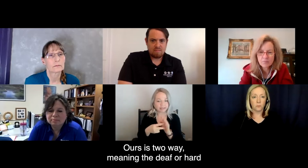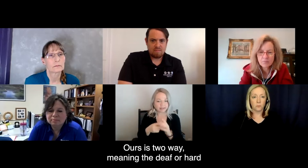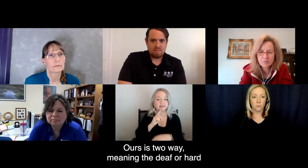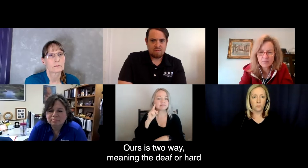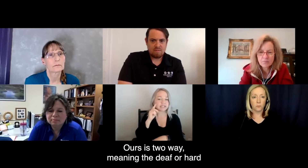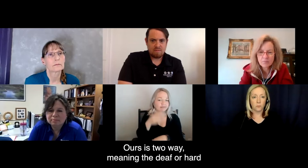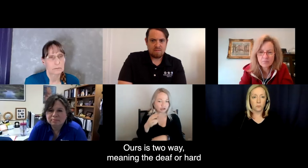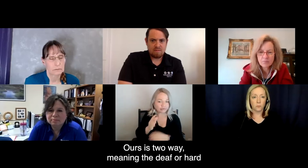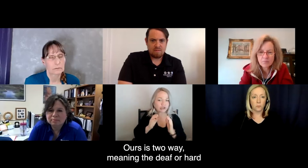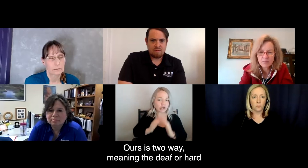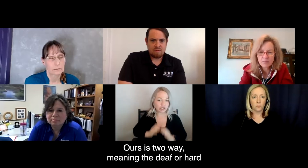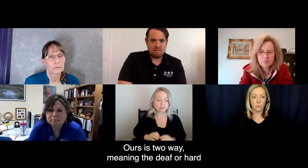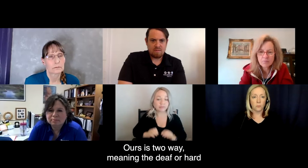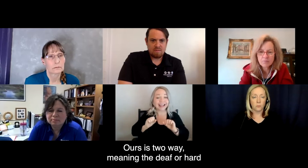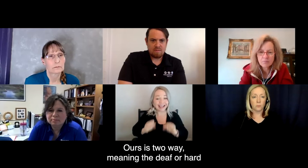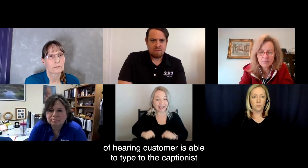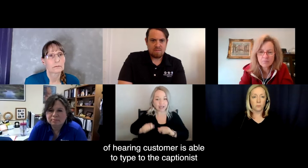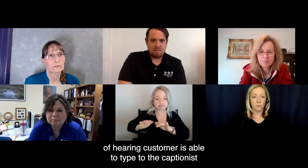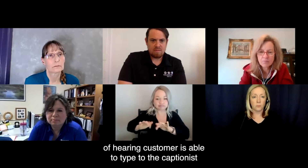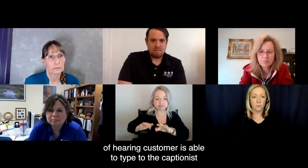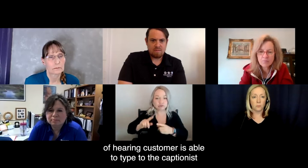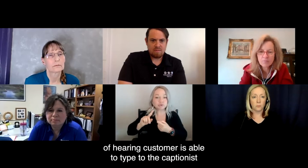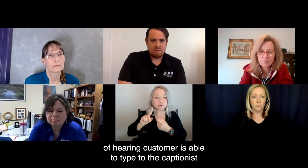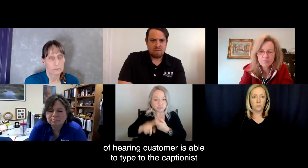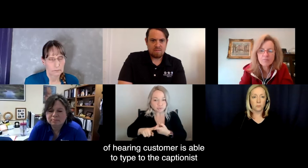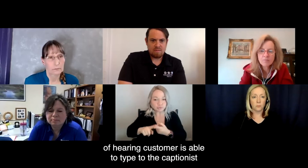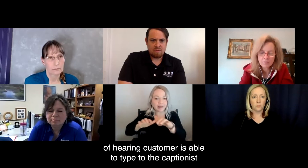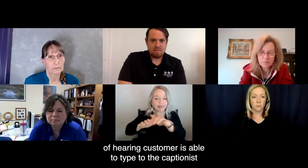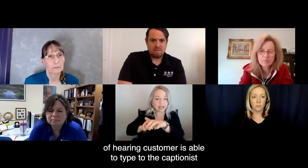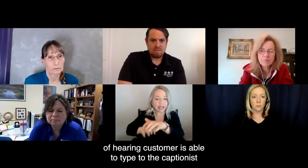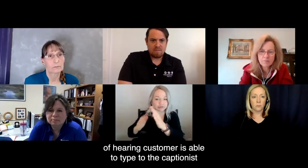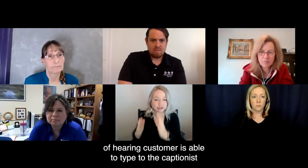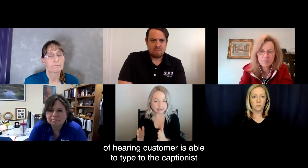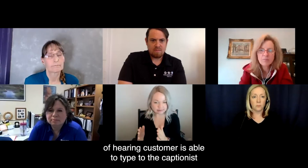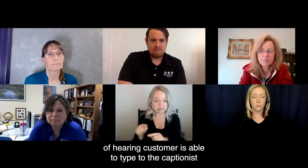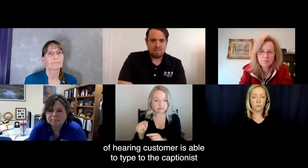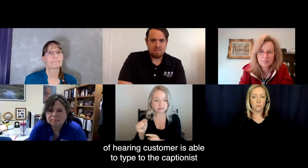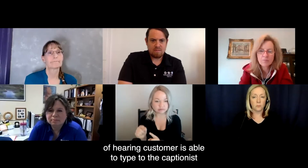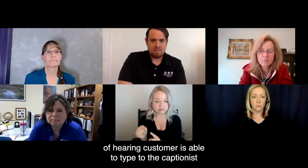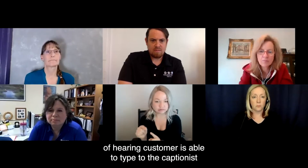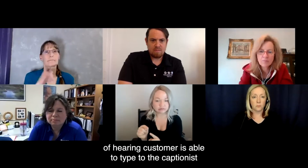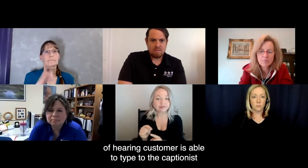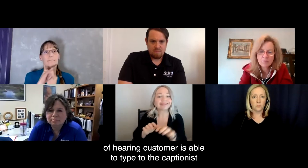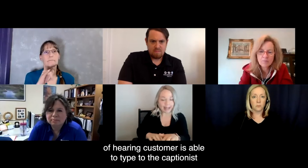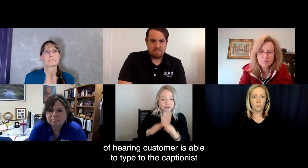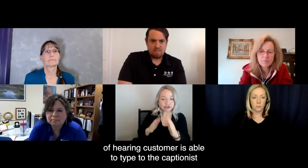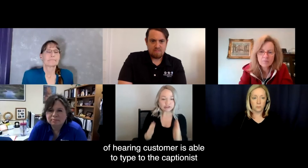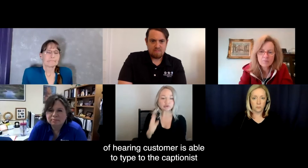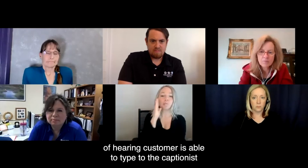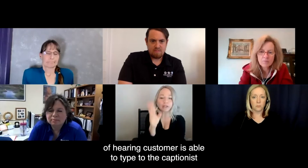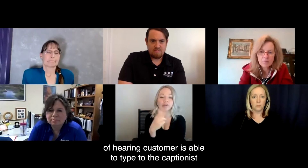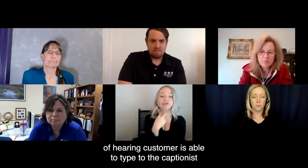Ours is two-way, meaning the deaf or hard of hearing customer is able to type to the